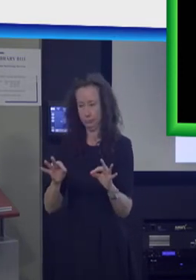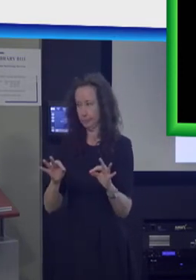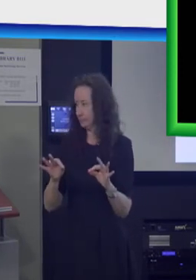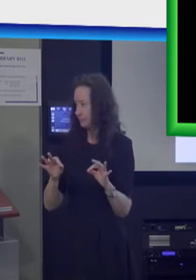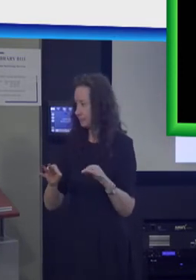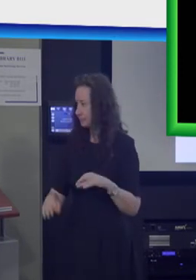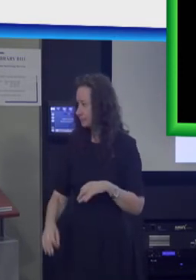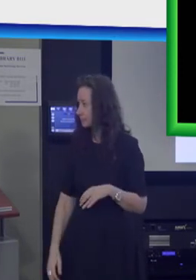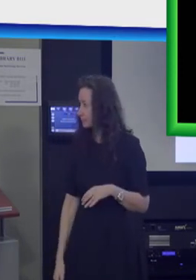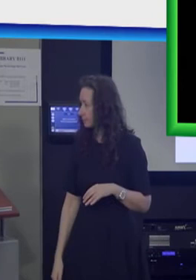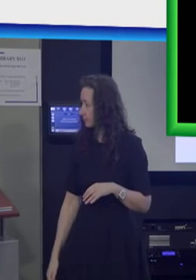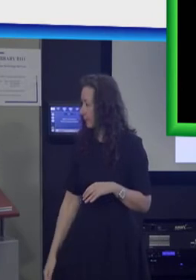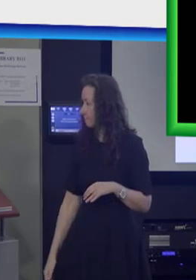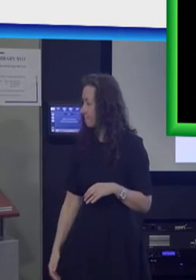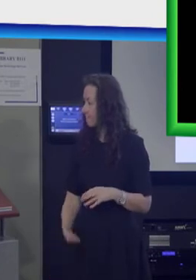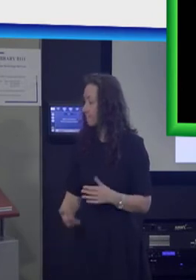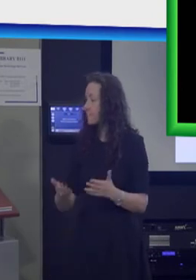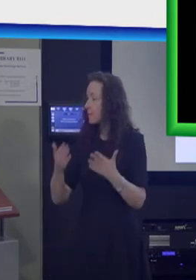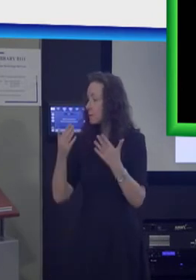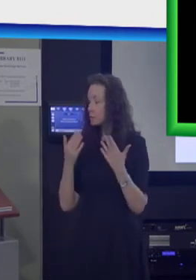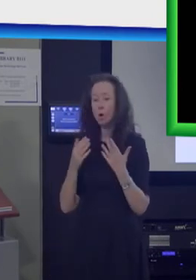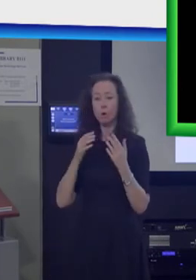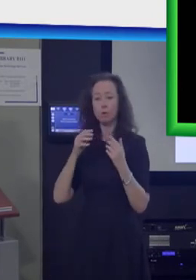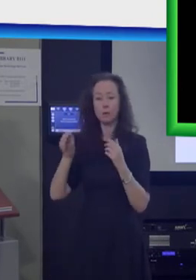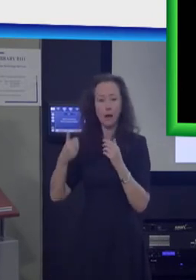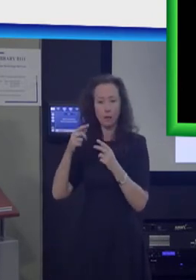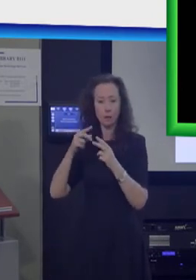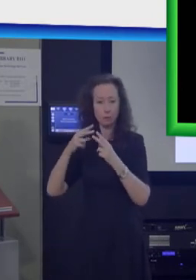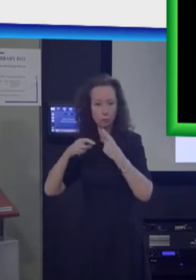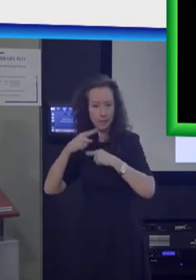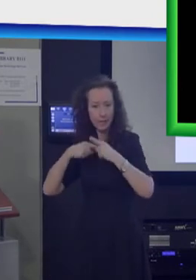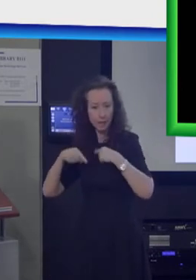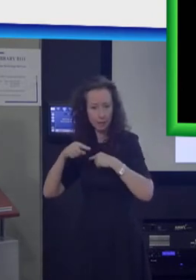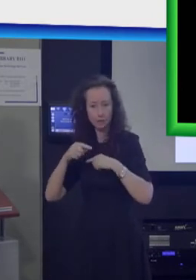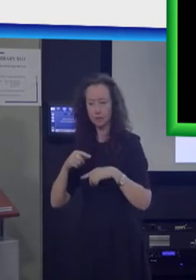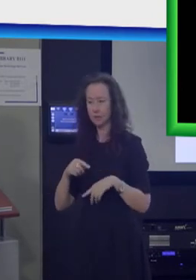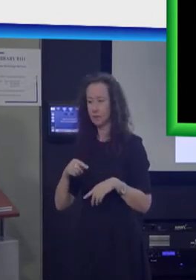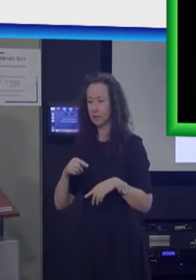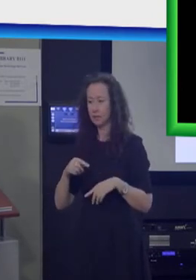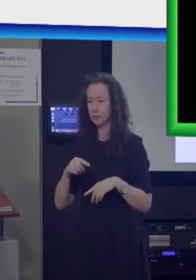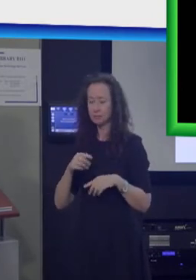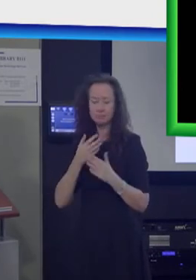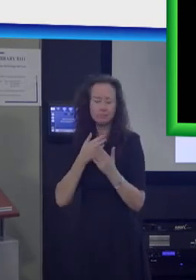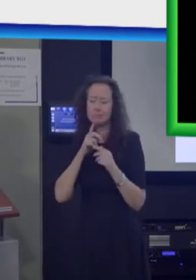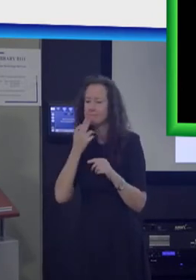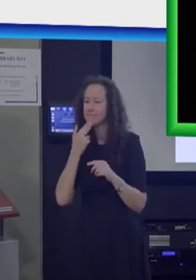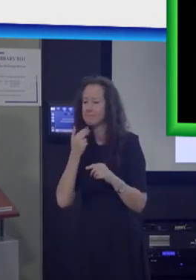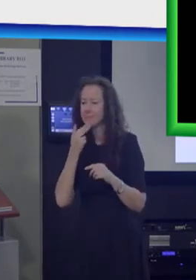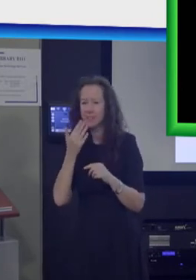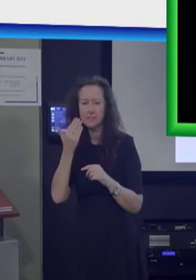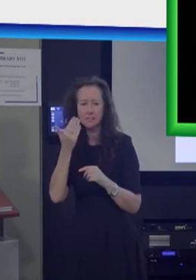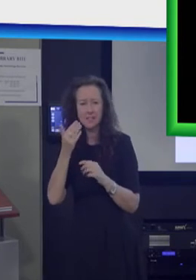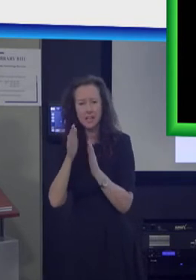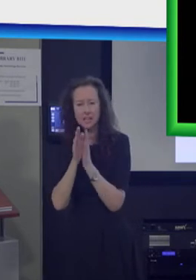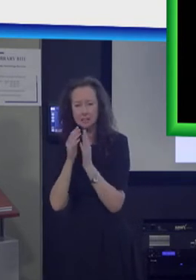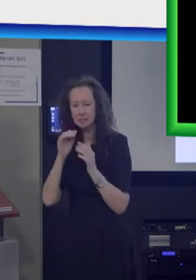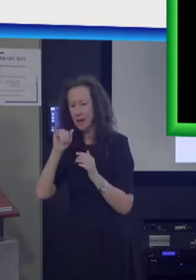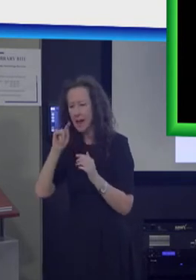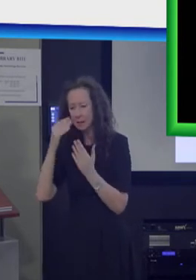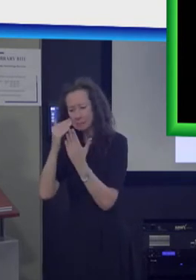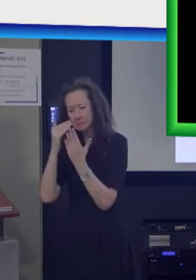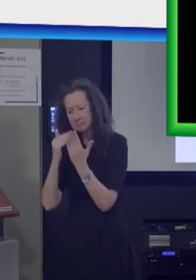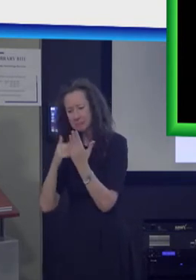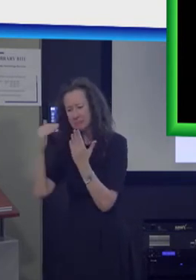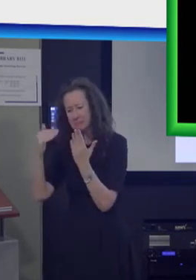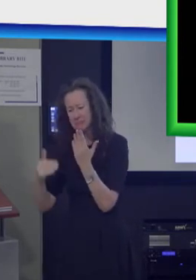So another critique of the kind of work that we got was, well, first of all, even with your little booklet and your 15-page item and all the rest of it, it's really